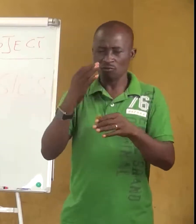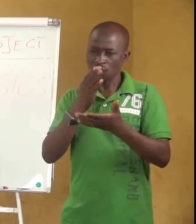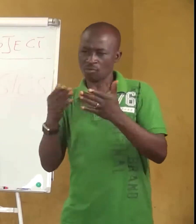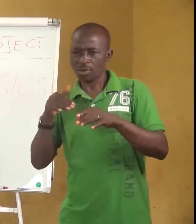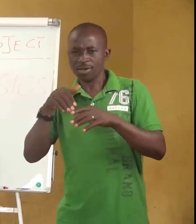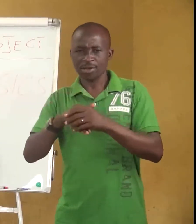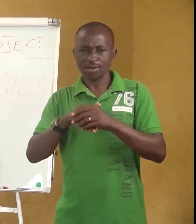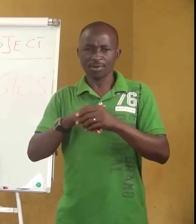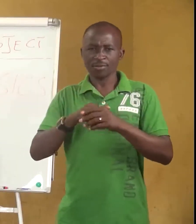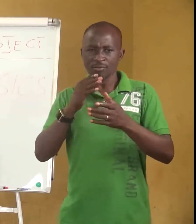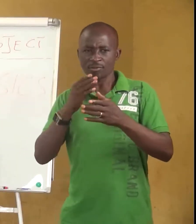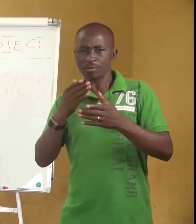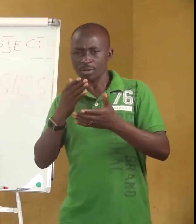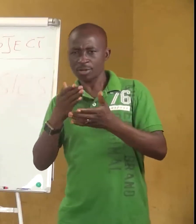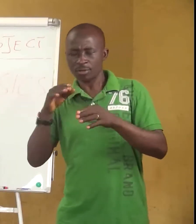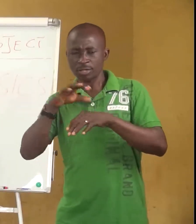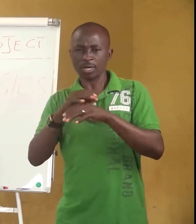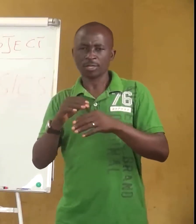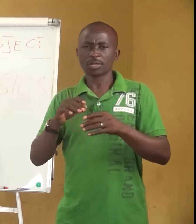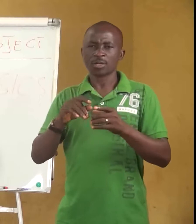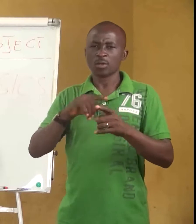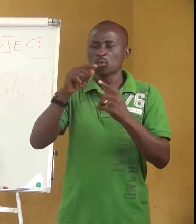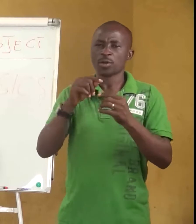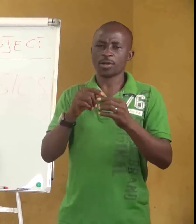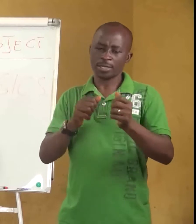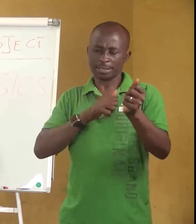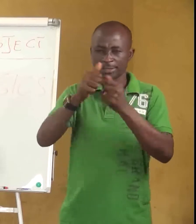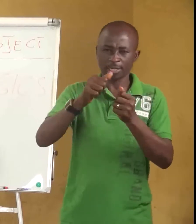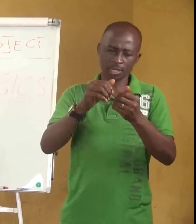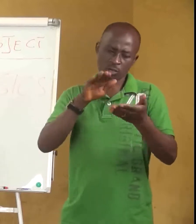increases when the distance reduces between the Earth